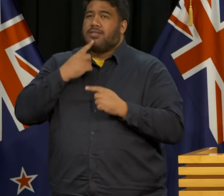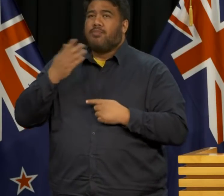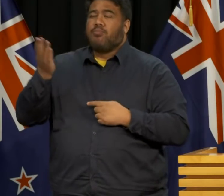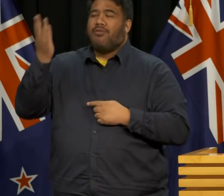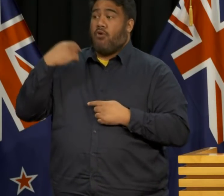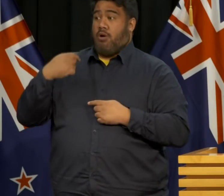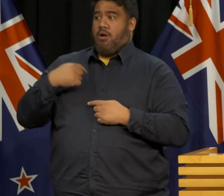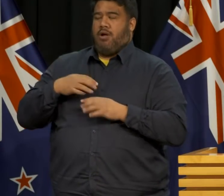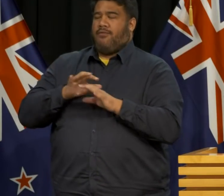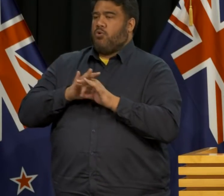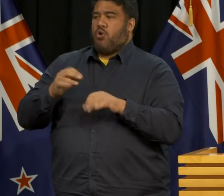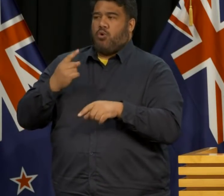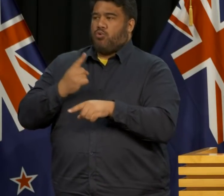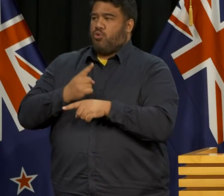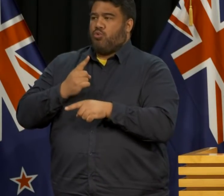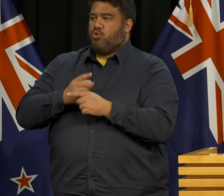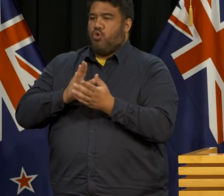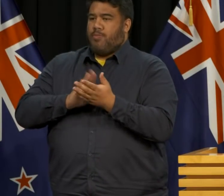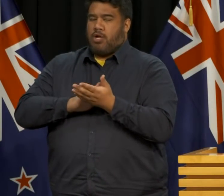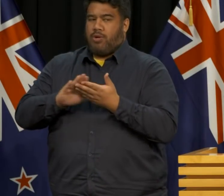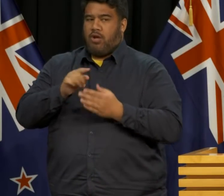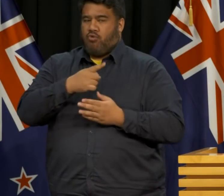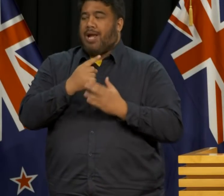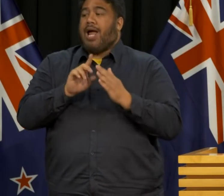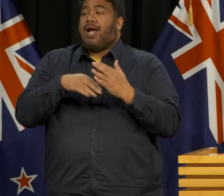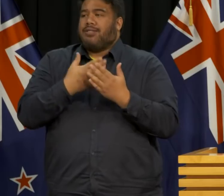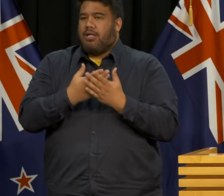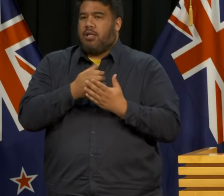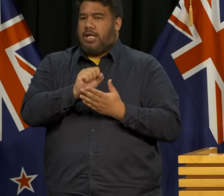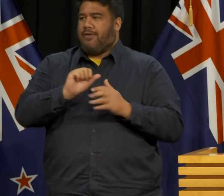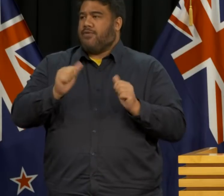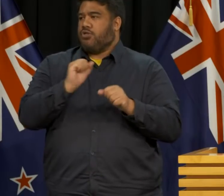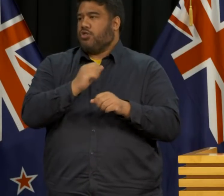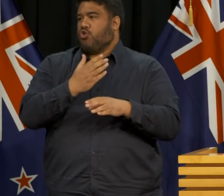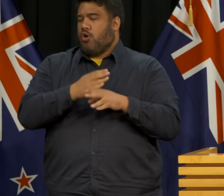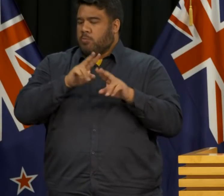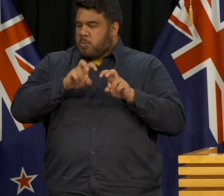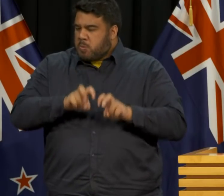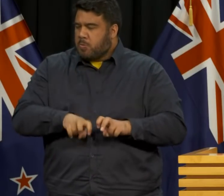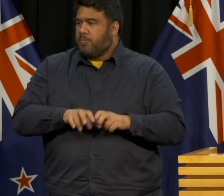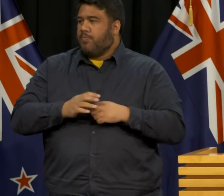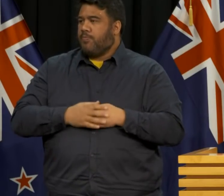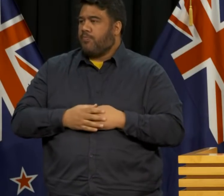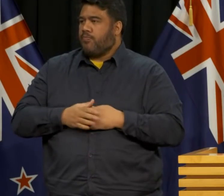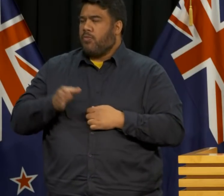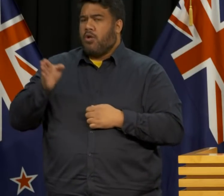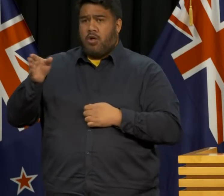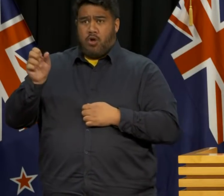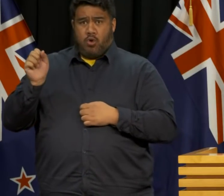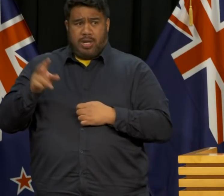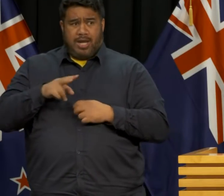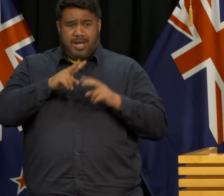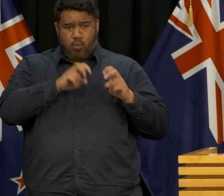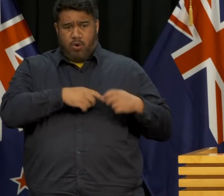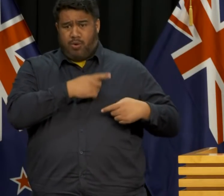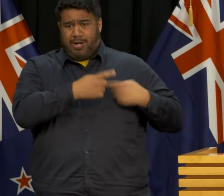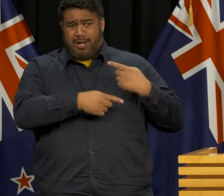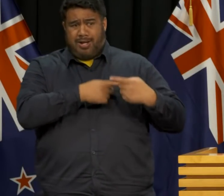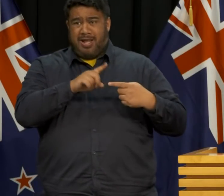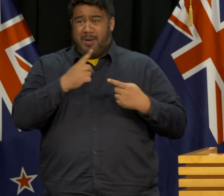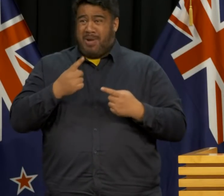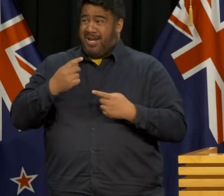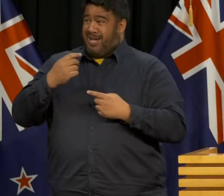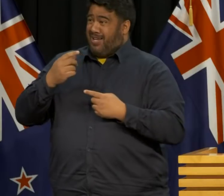spoken to him, and I don't intend to speak to him until his inquiry is complete. The inquiry is underway. emergency services still being sent a